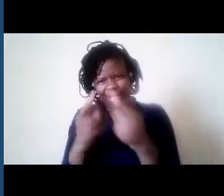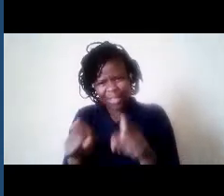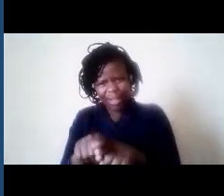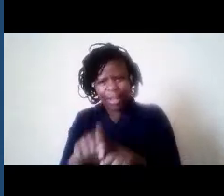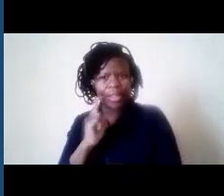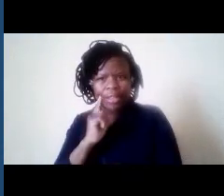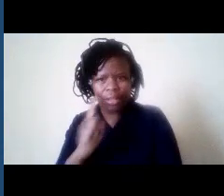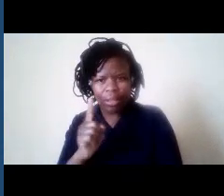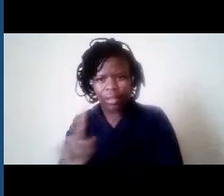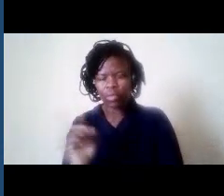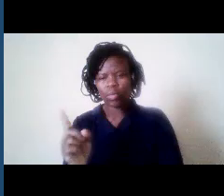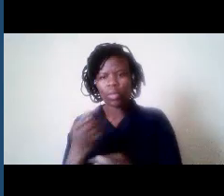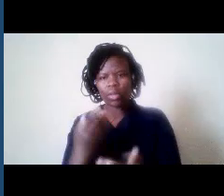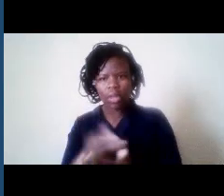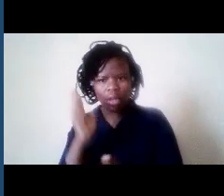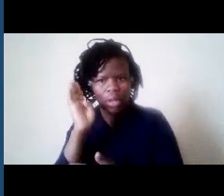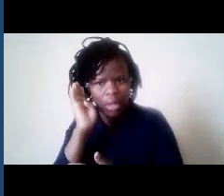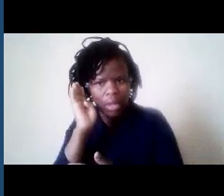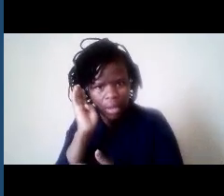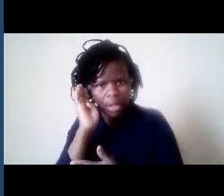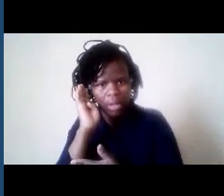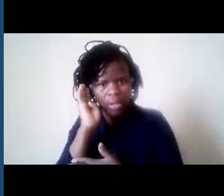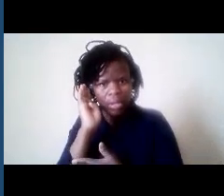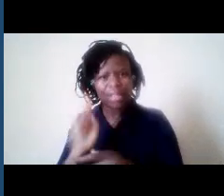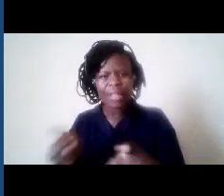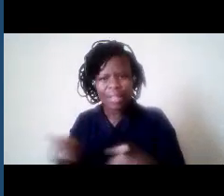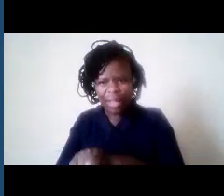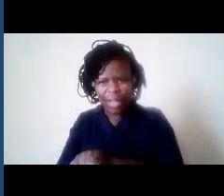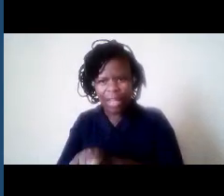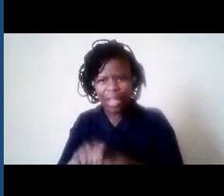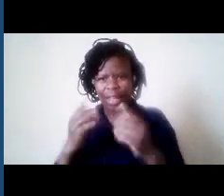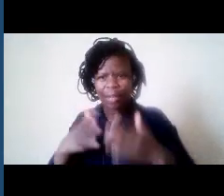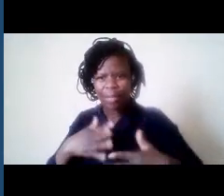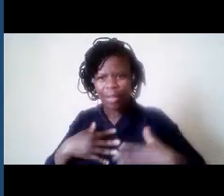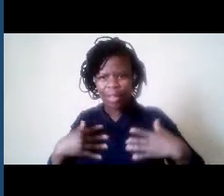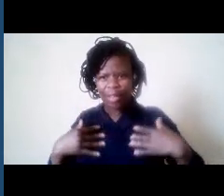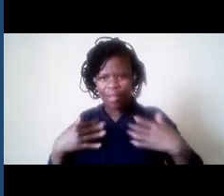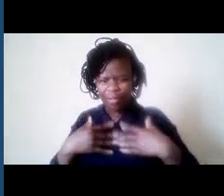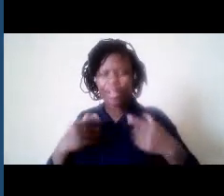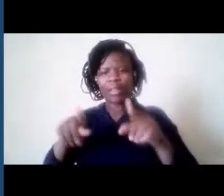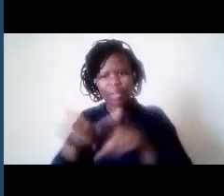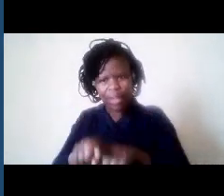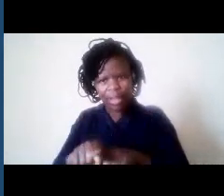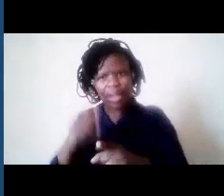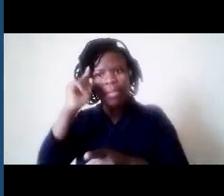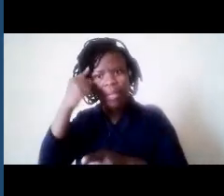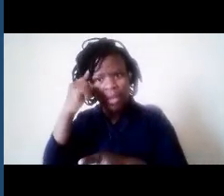to listen, feel, and think our way into the world of the visually impaired child.